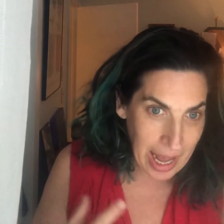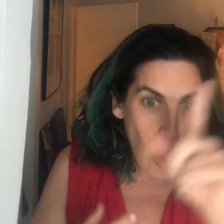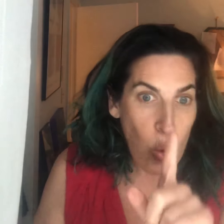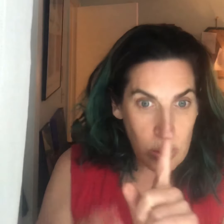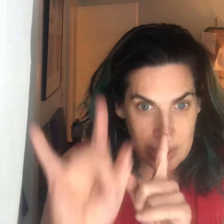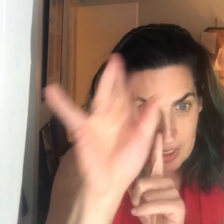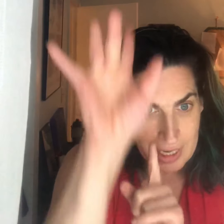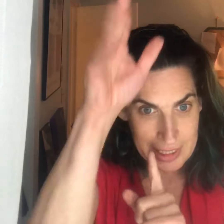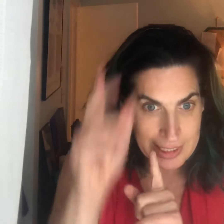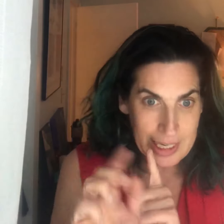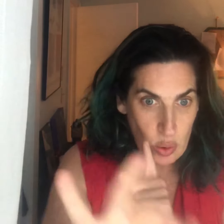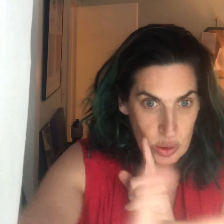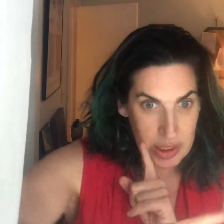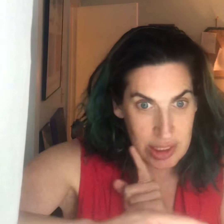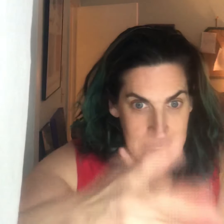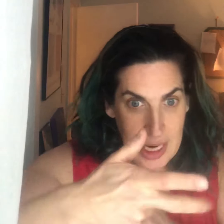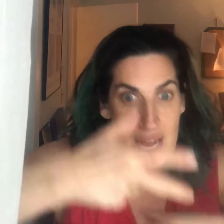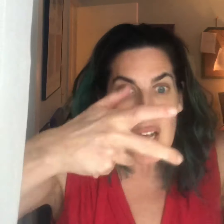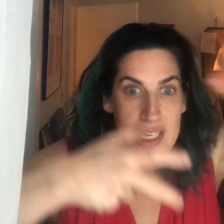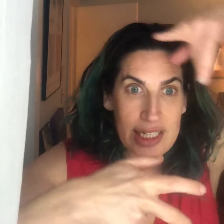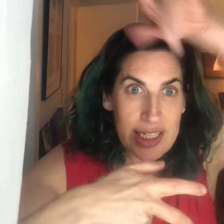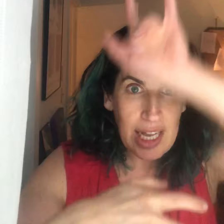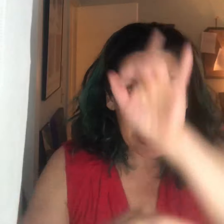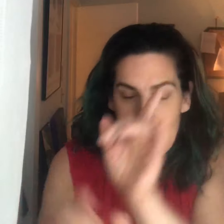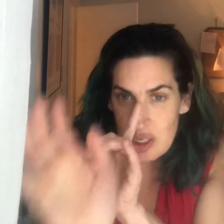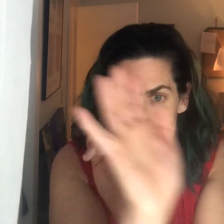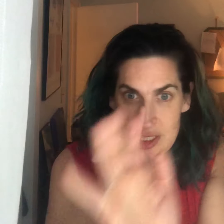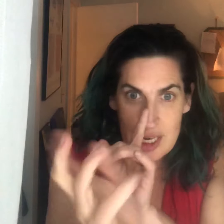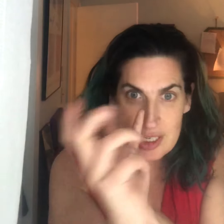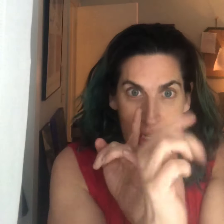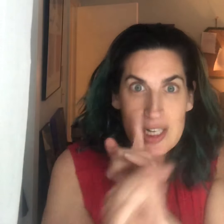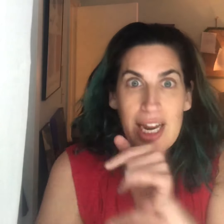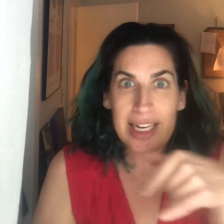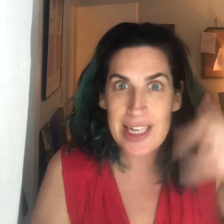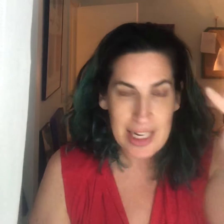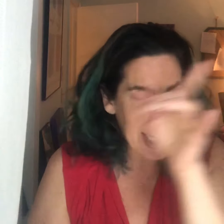I see a little more I can. I see a little bit more can.